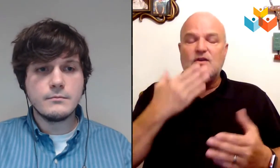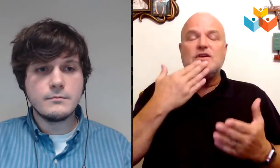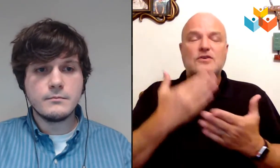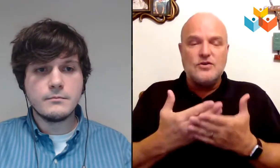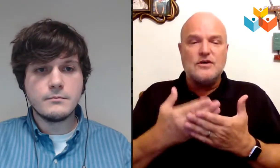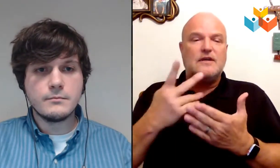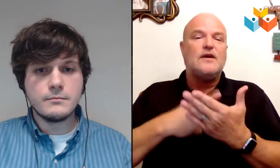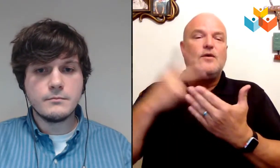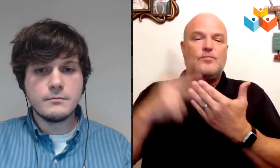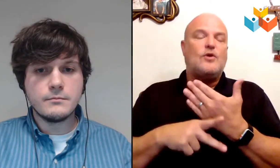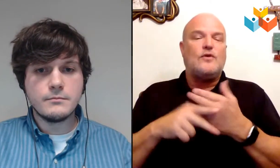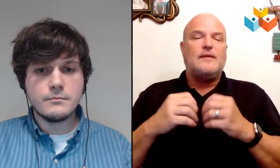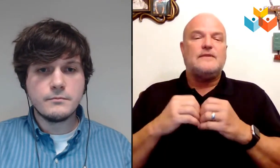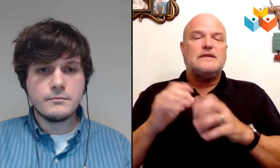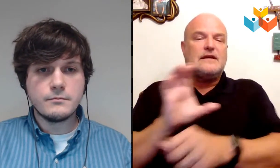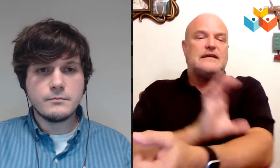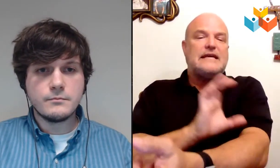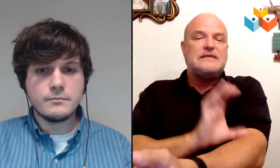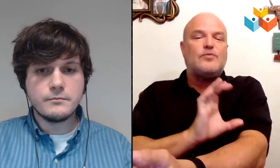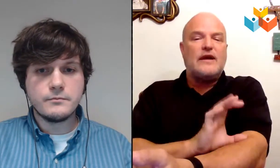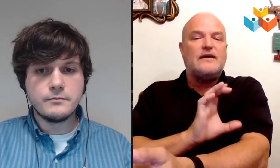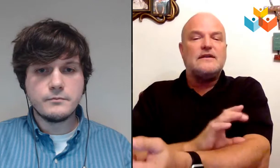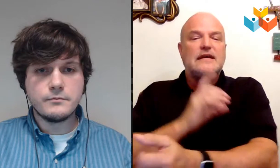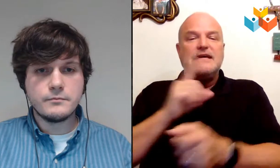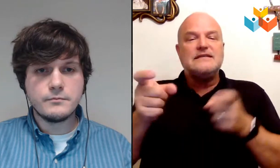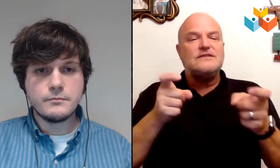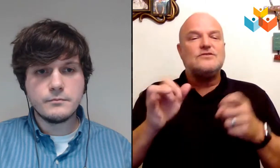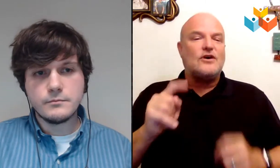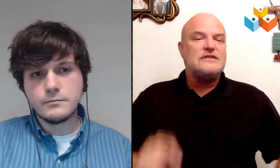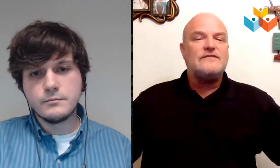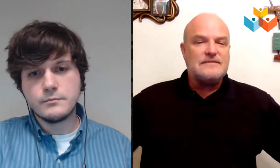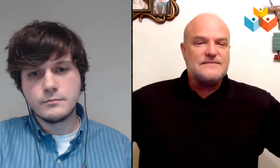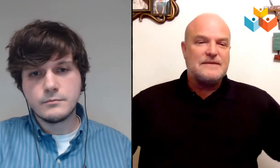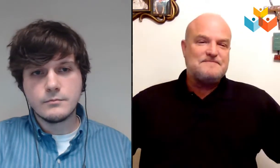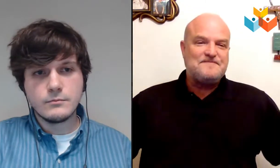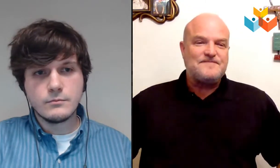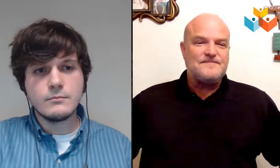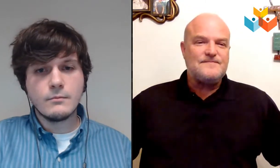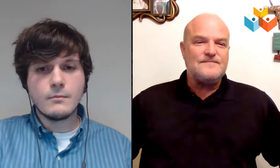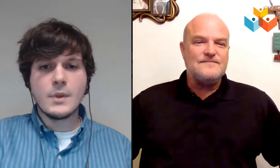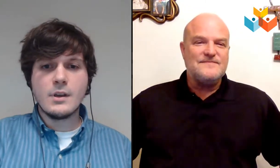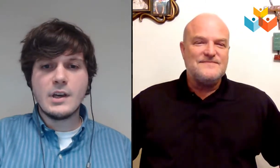a very good program. Casey Brown is in charge of it. So.